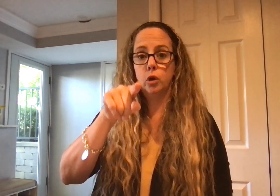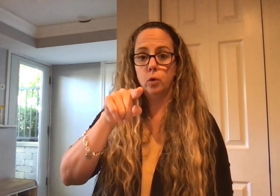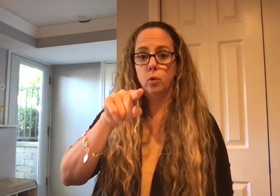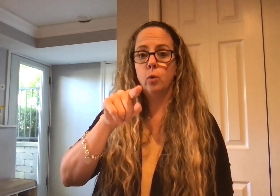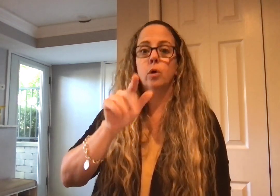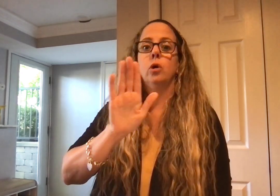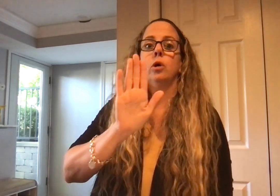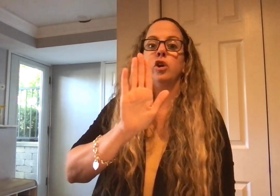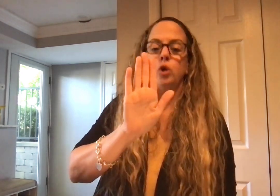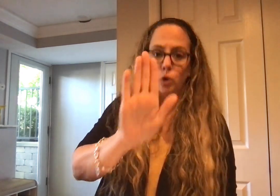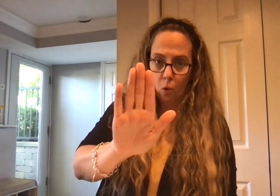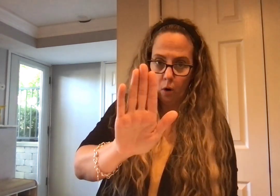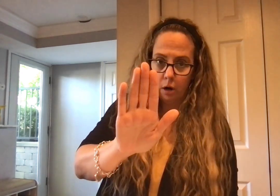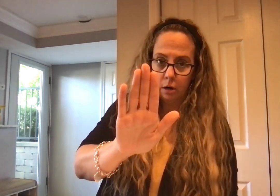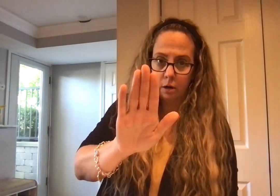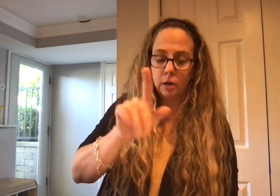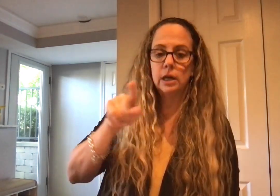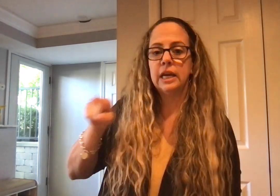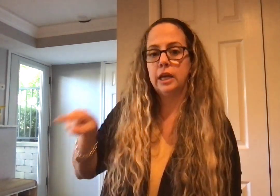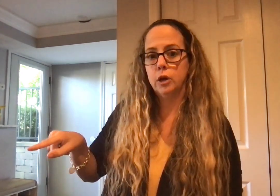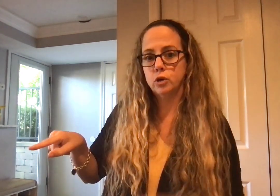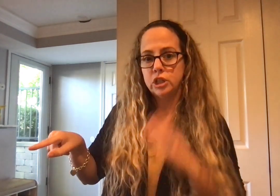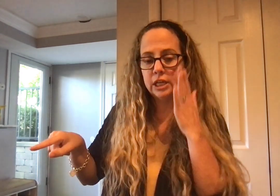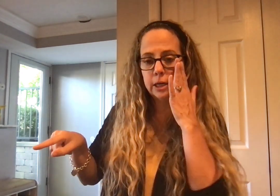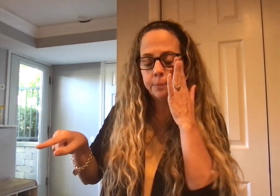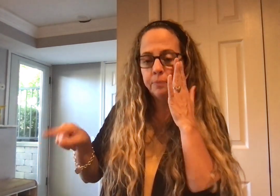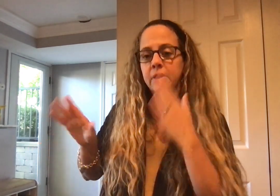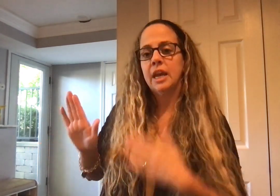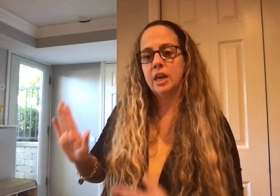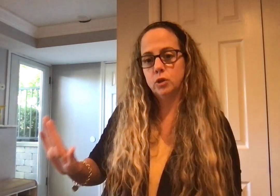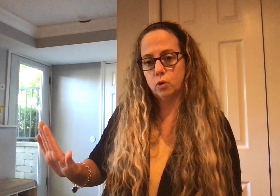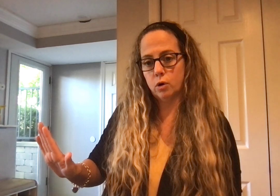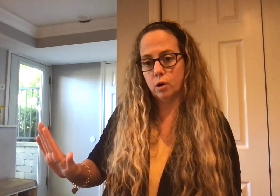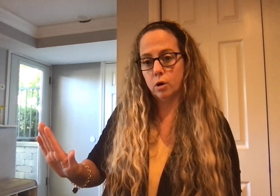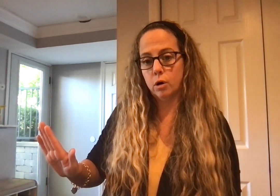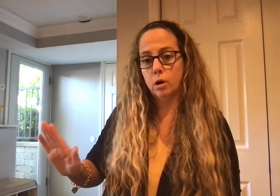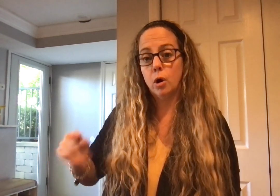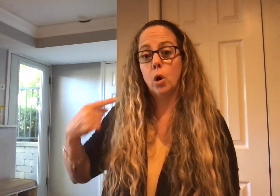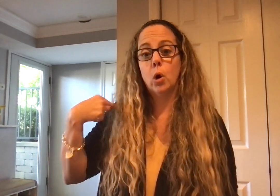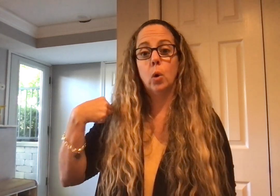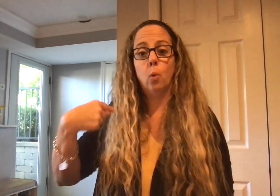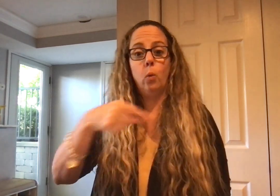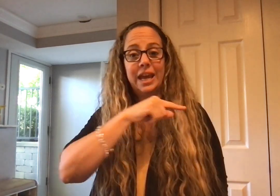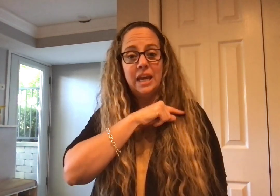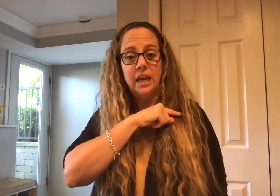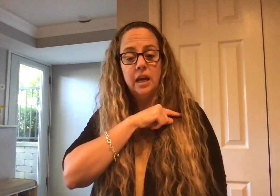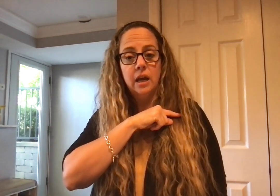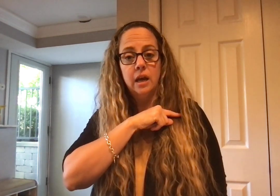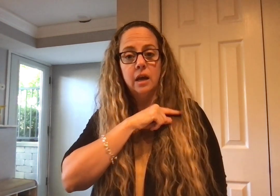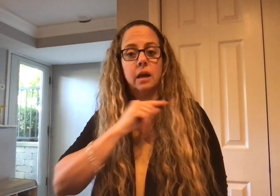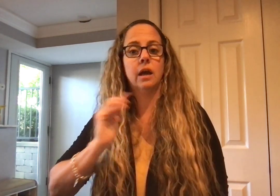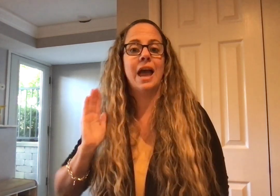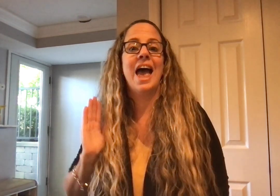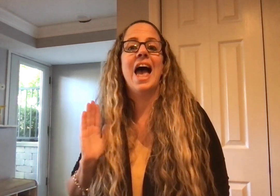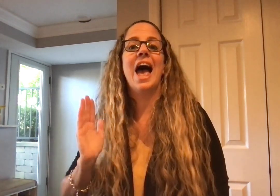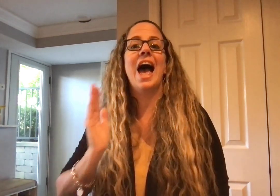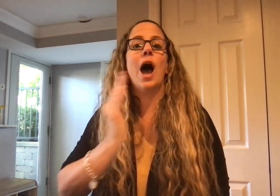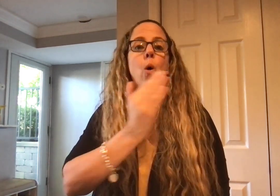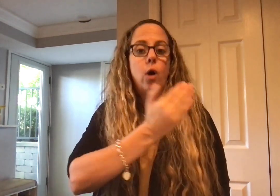You, your. He or she, his or her. We, our.